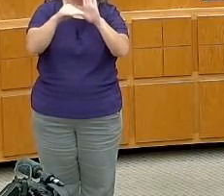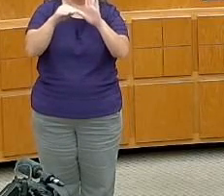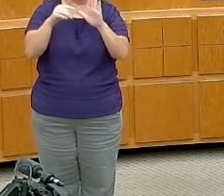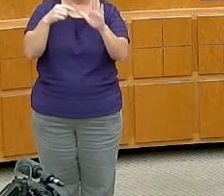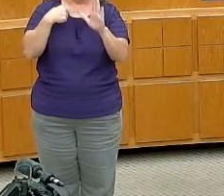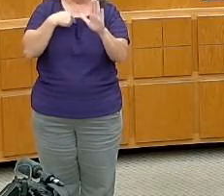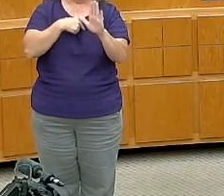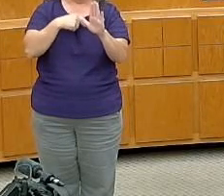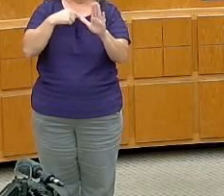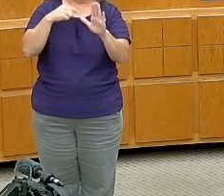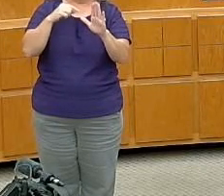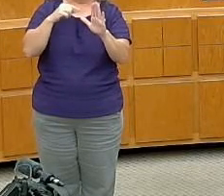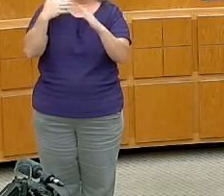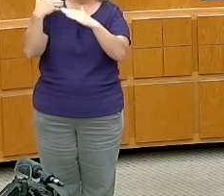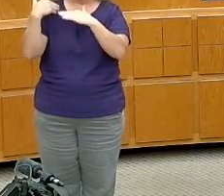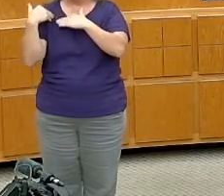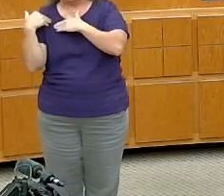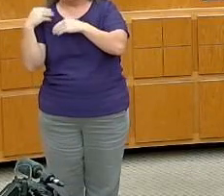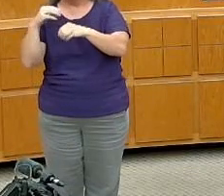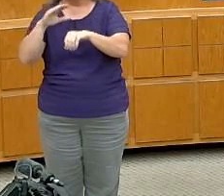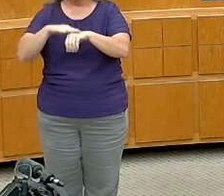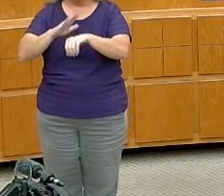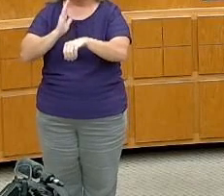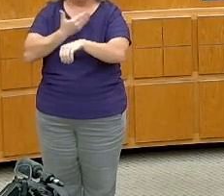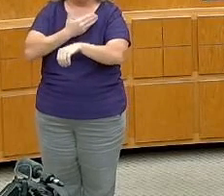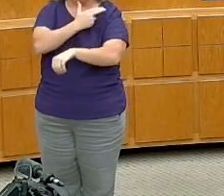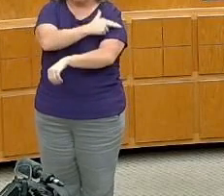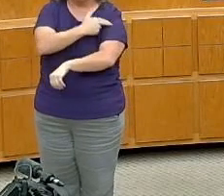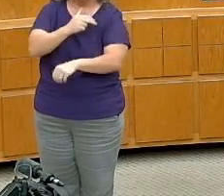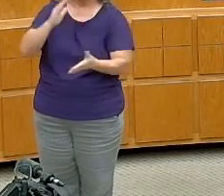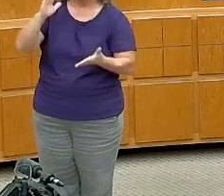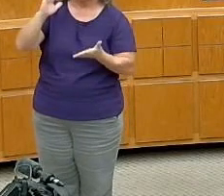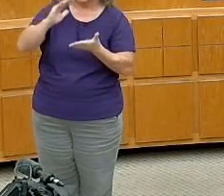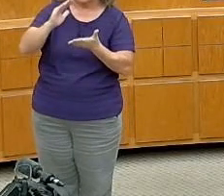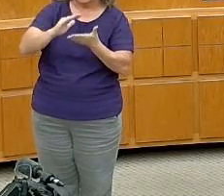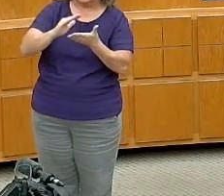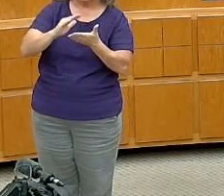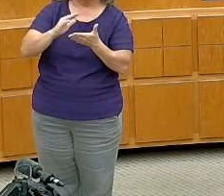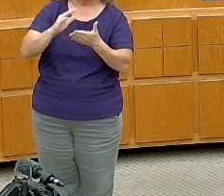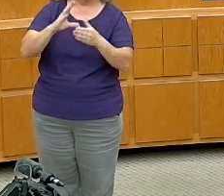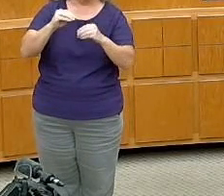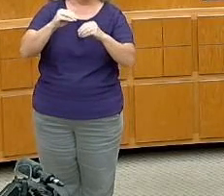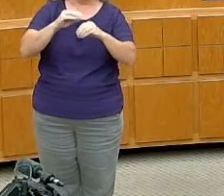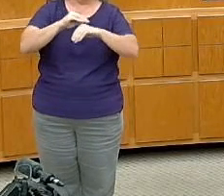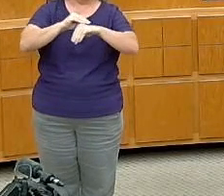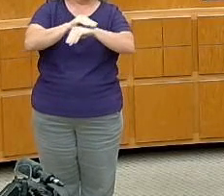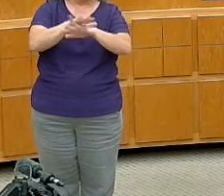in hospitals and also rate of spread of this infection in the community.